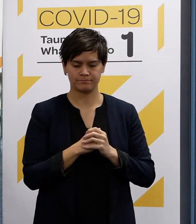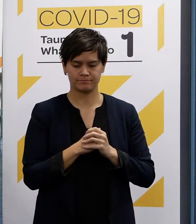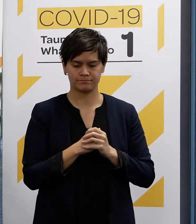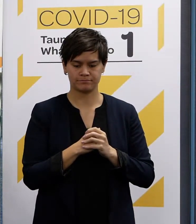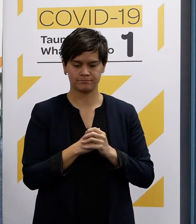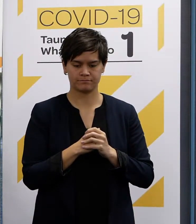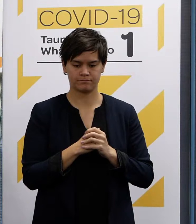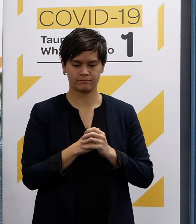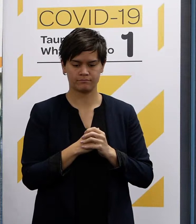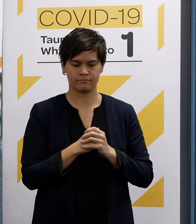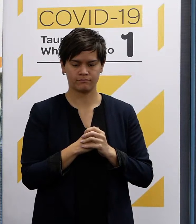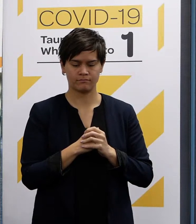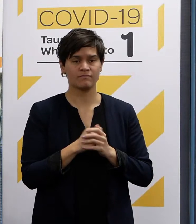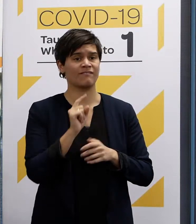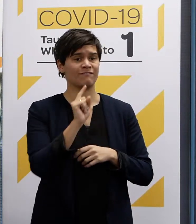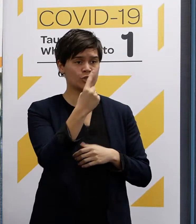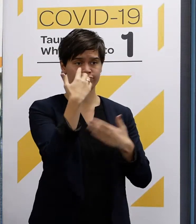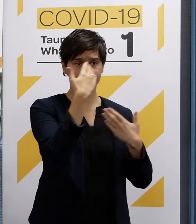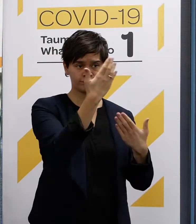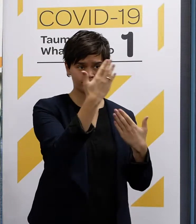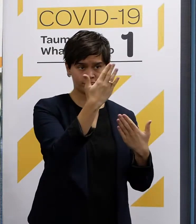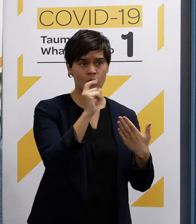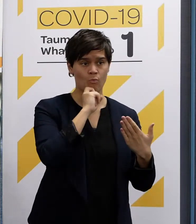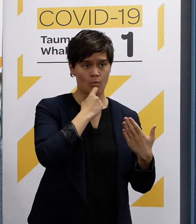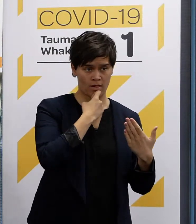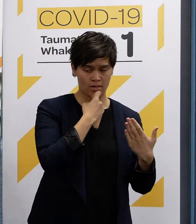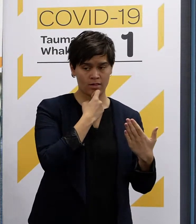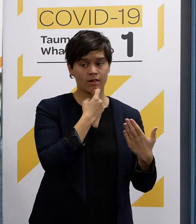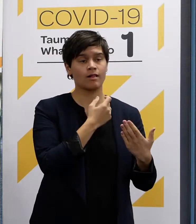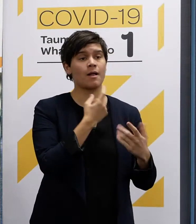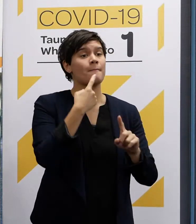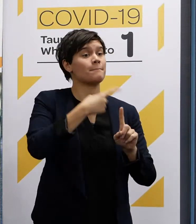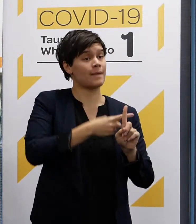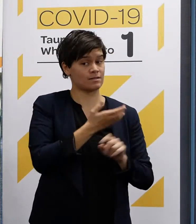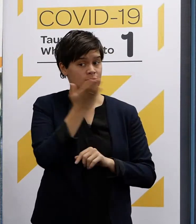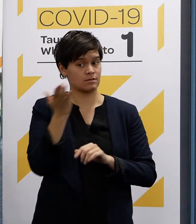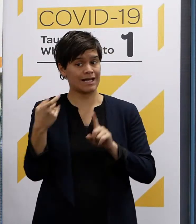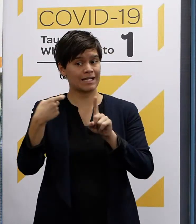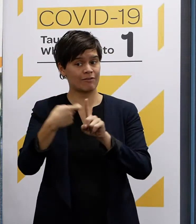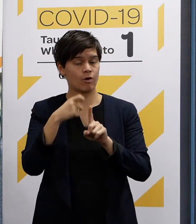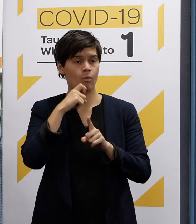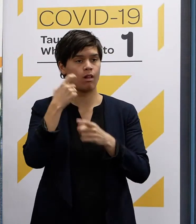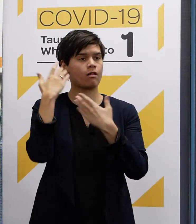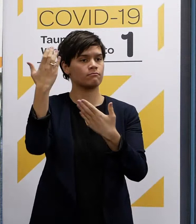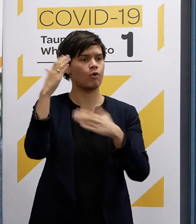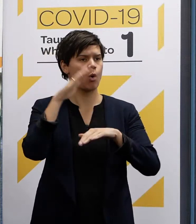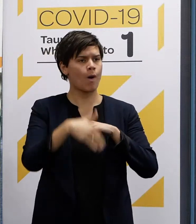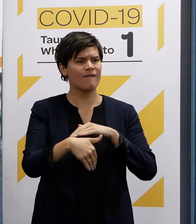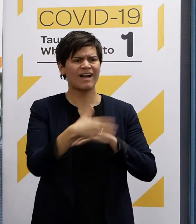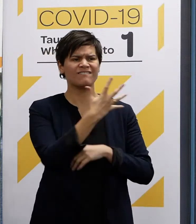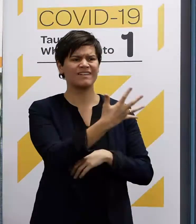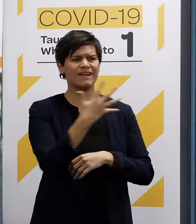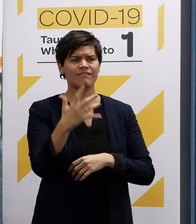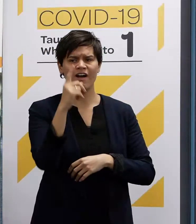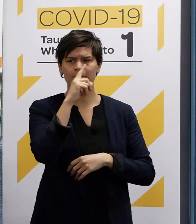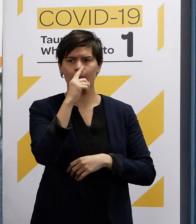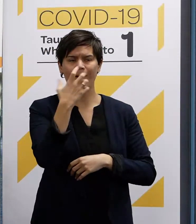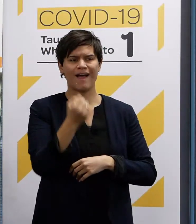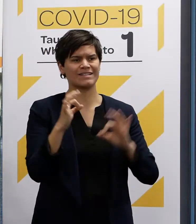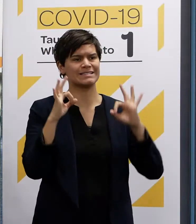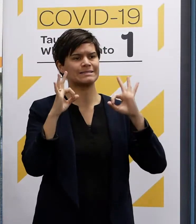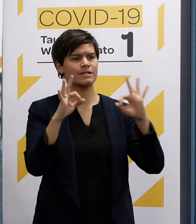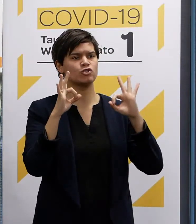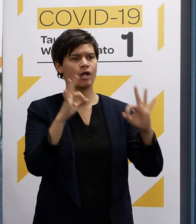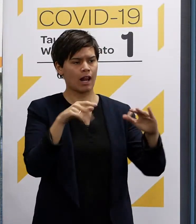initial presentation, she will talk through the 55 exemptions, compassionate exemptions and other